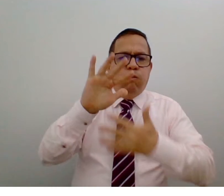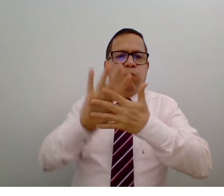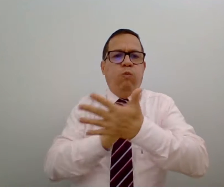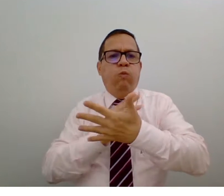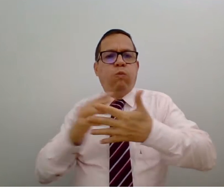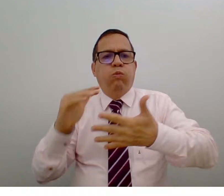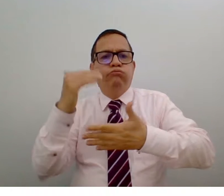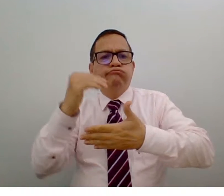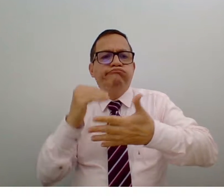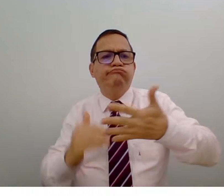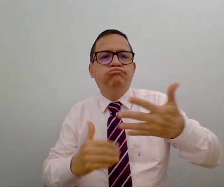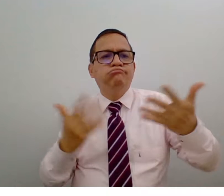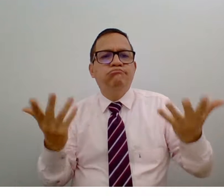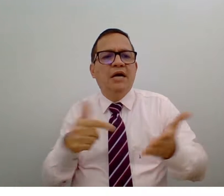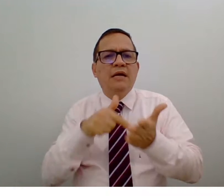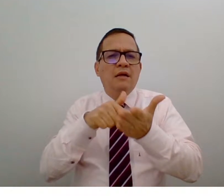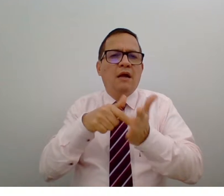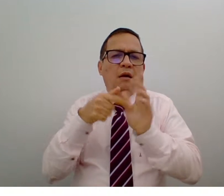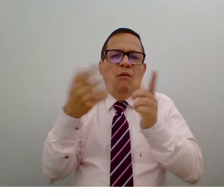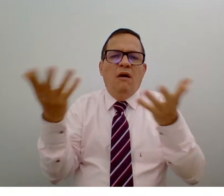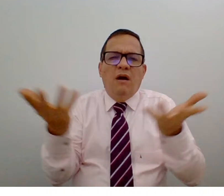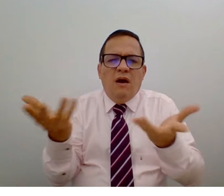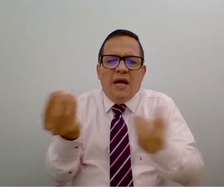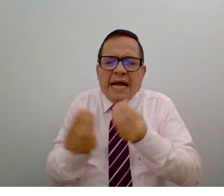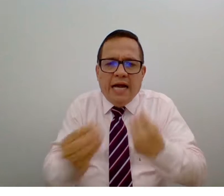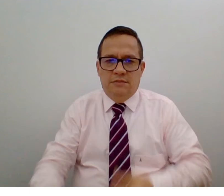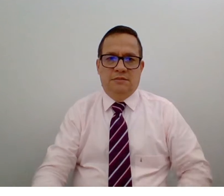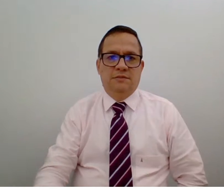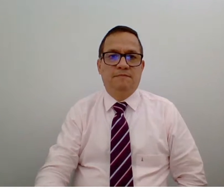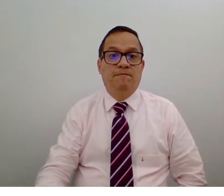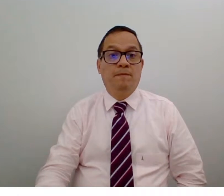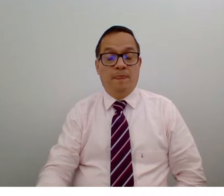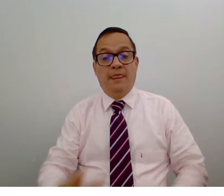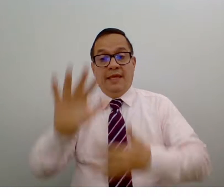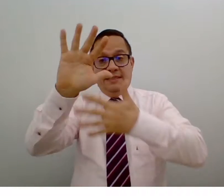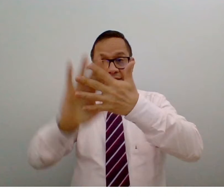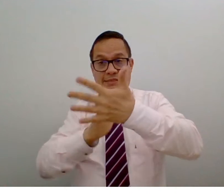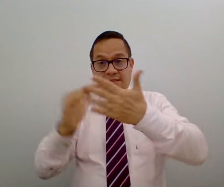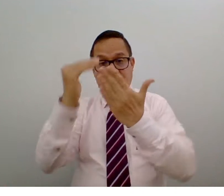chart that will guide you in your own composition.